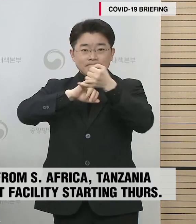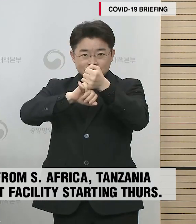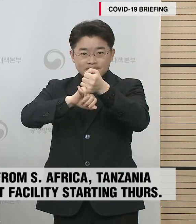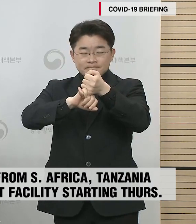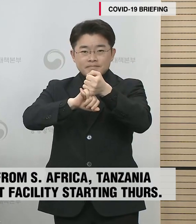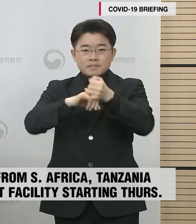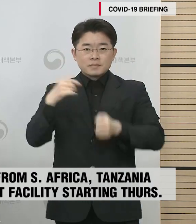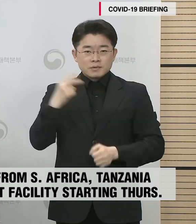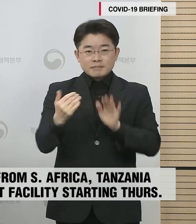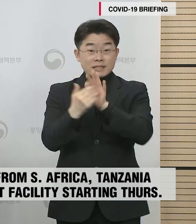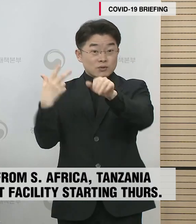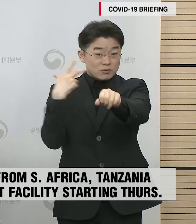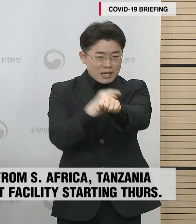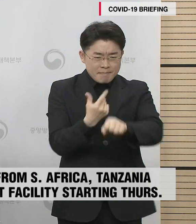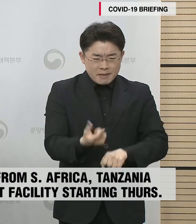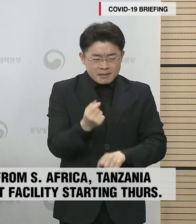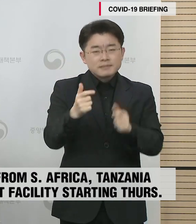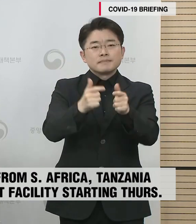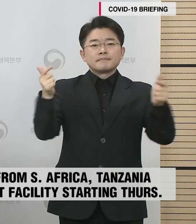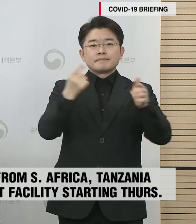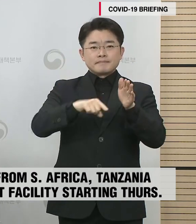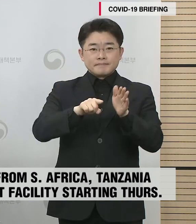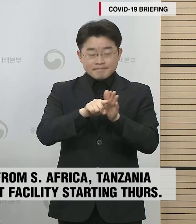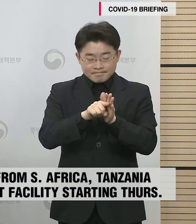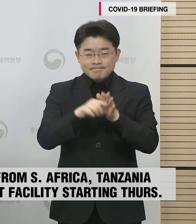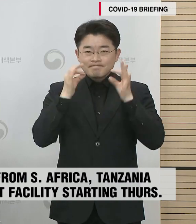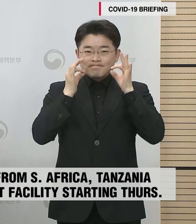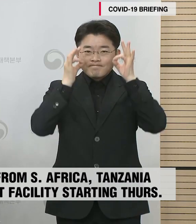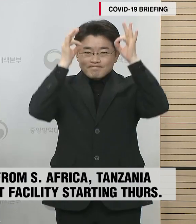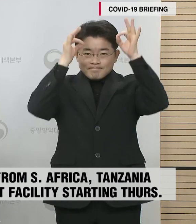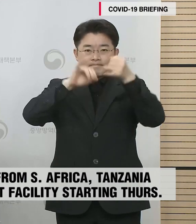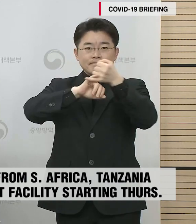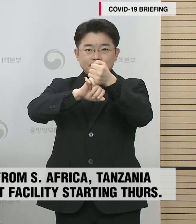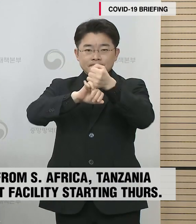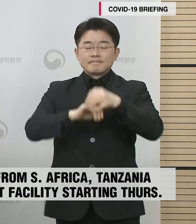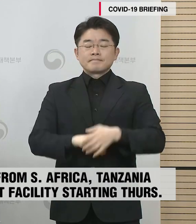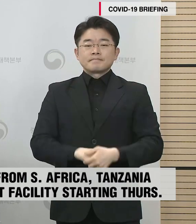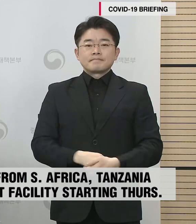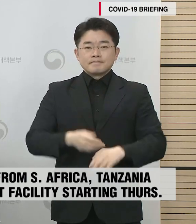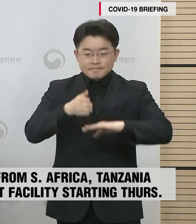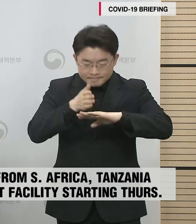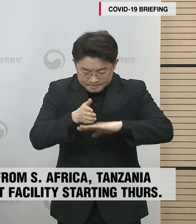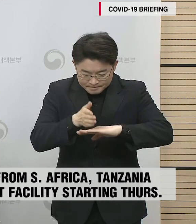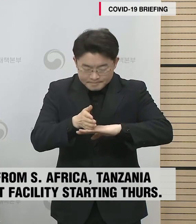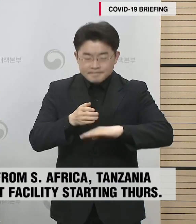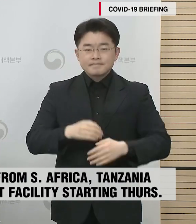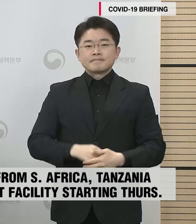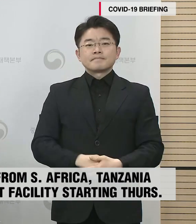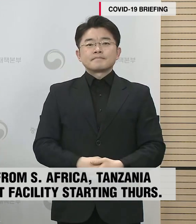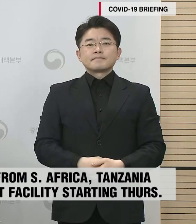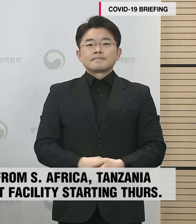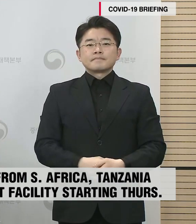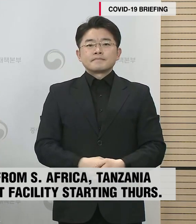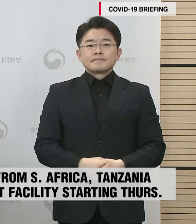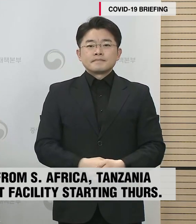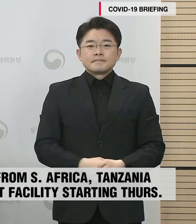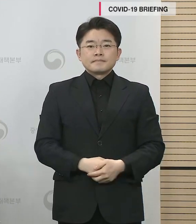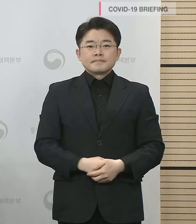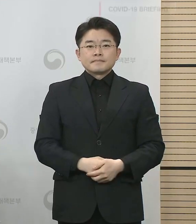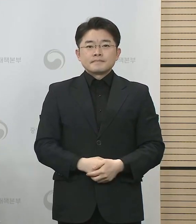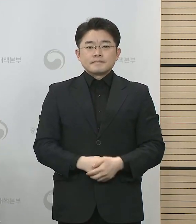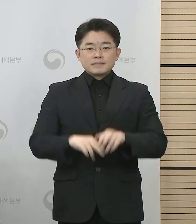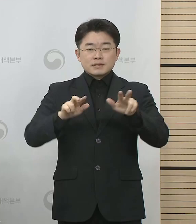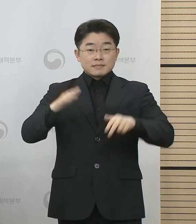exert our full efforts to contain the virus and also speed up our inoculation as well. Thank you very much.